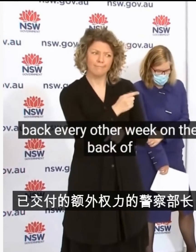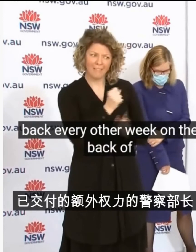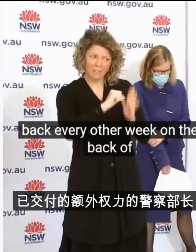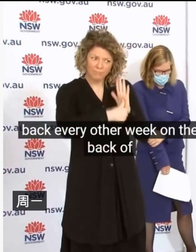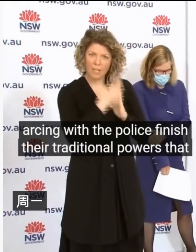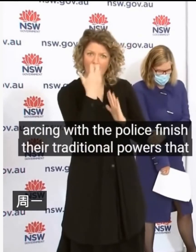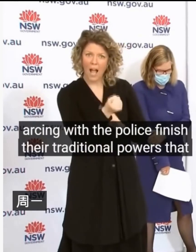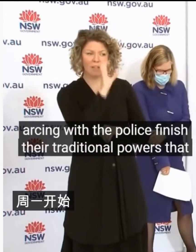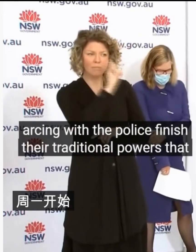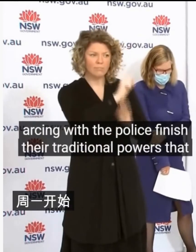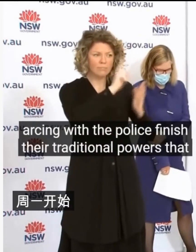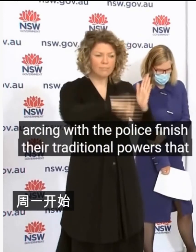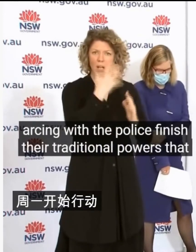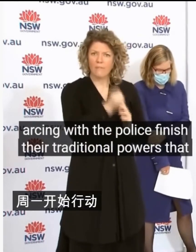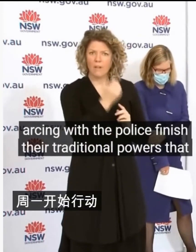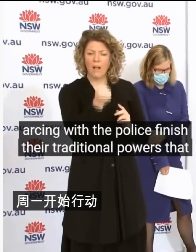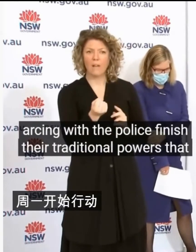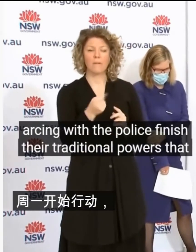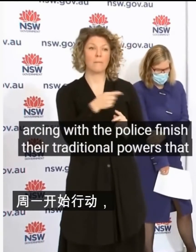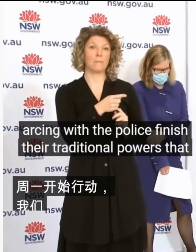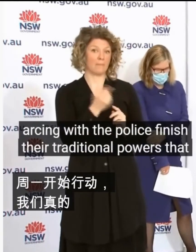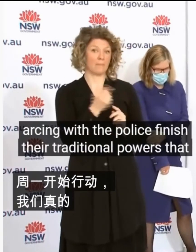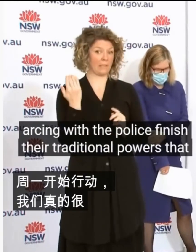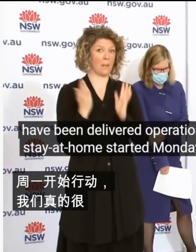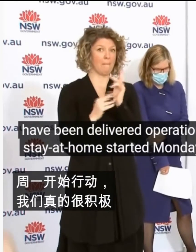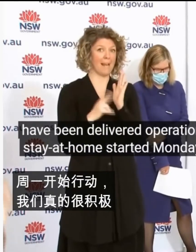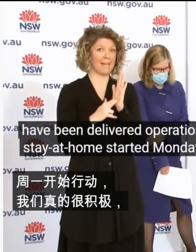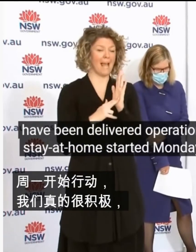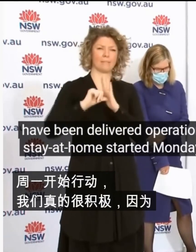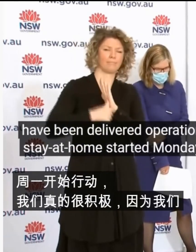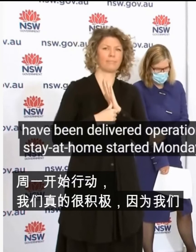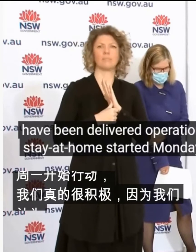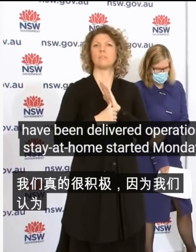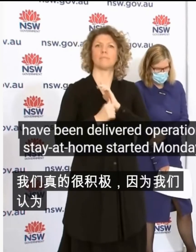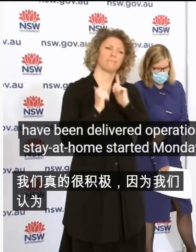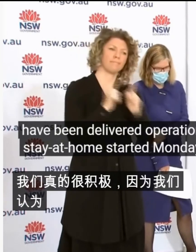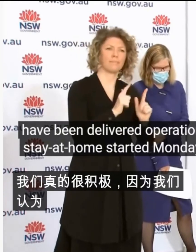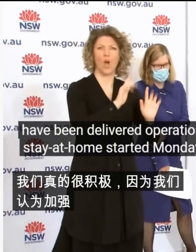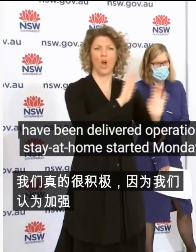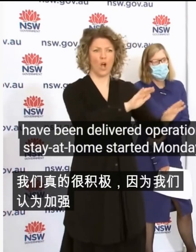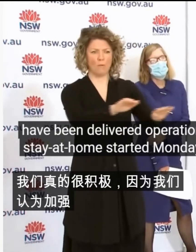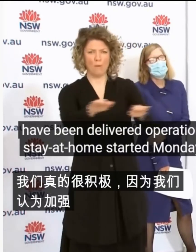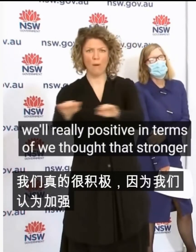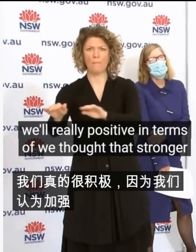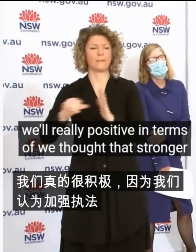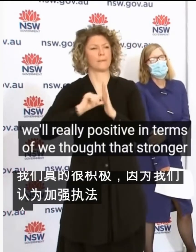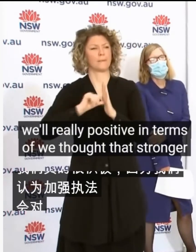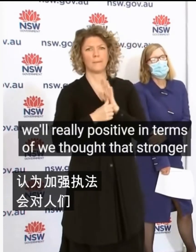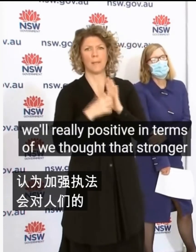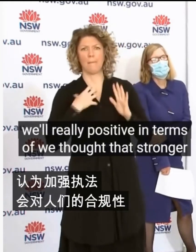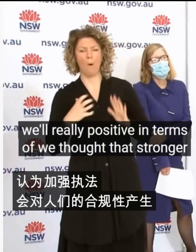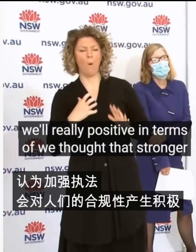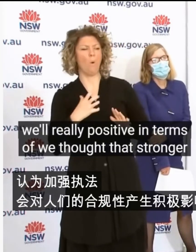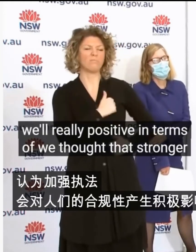delivered. Operation Stay at Home started Monday. We were really positive in terms of we thought that stronger enforcement would have